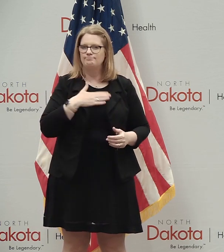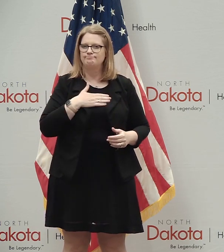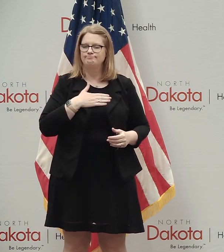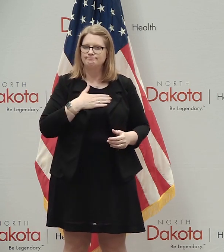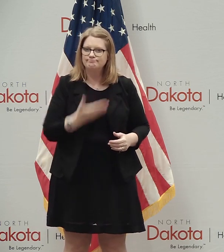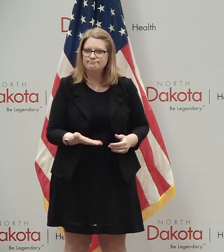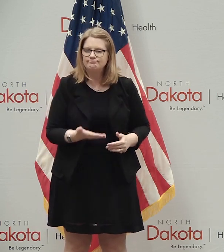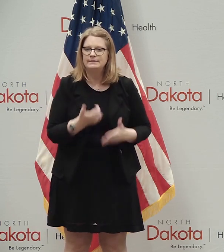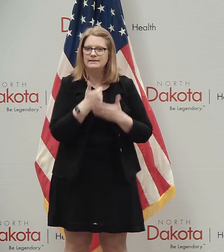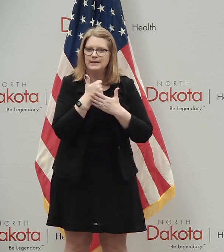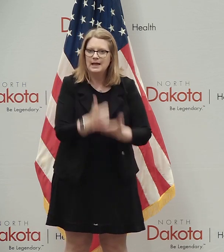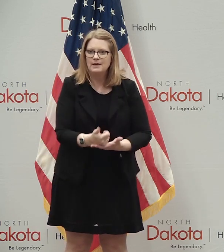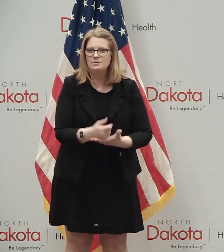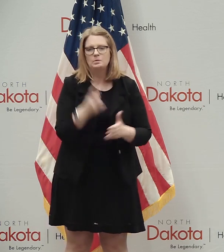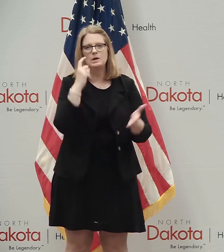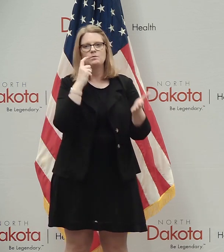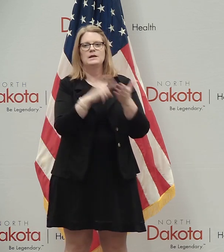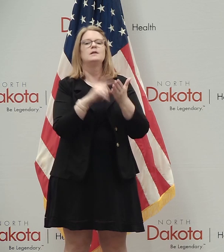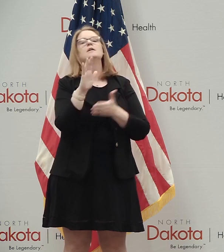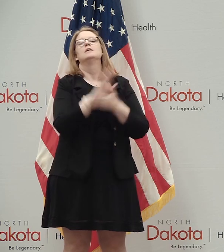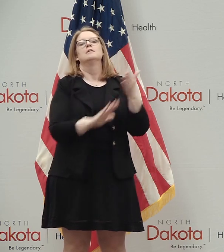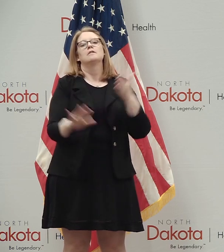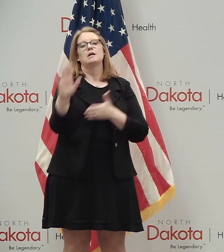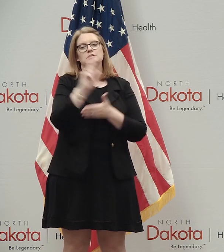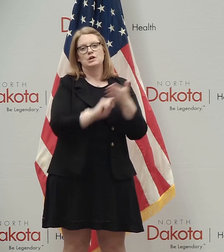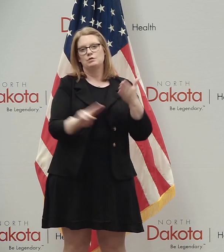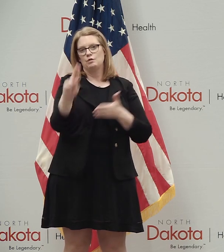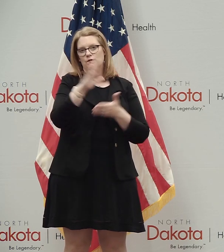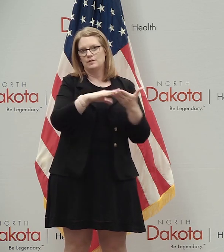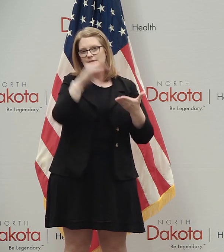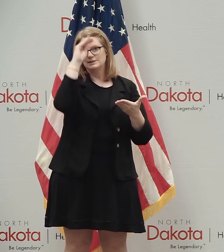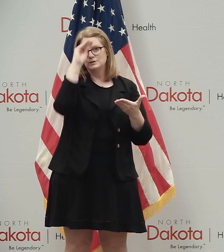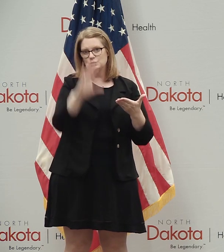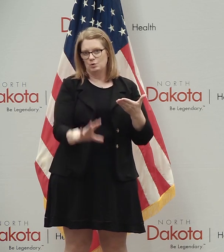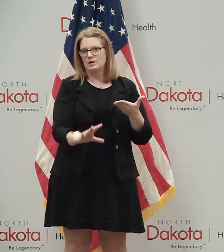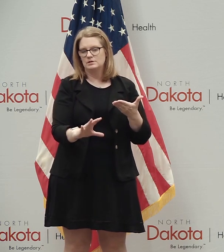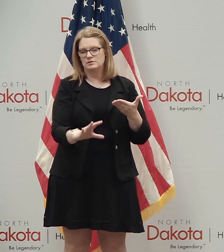And today we want to recognize college and university students who have transitioned